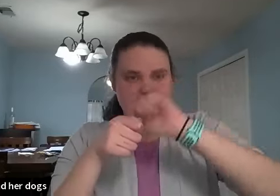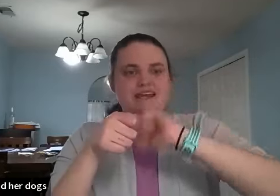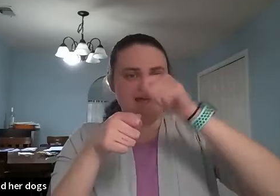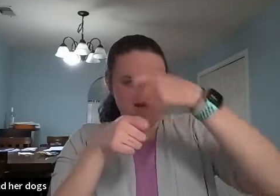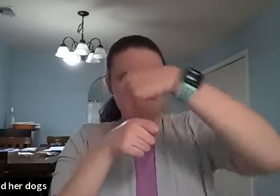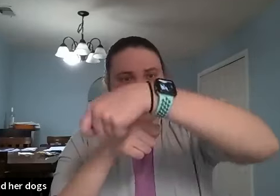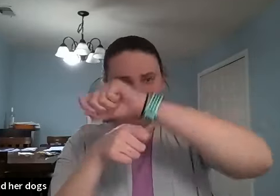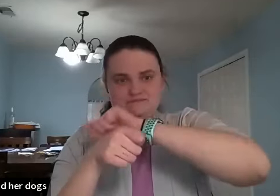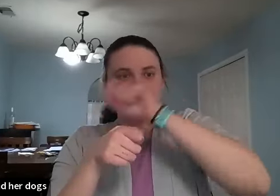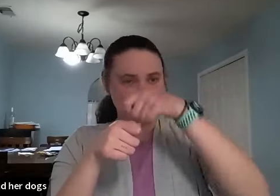banana.